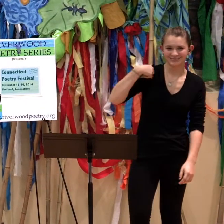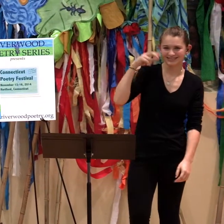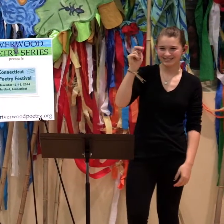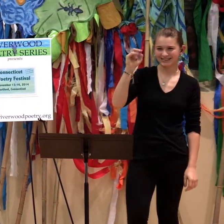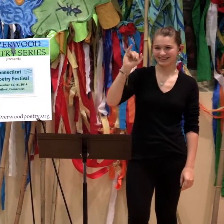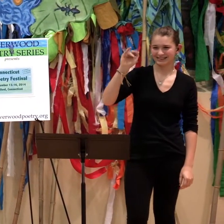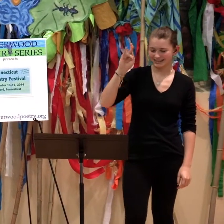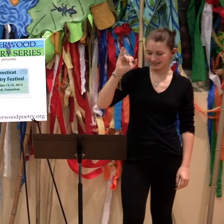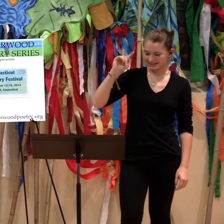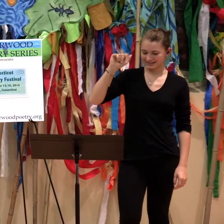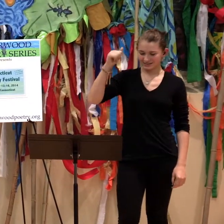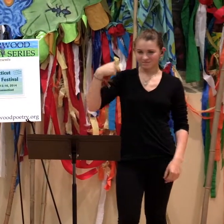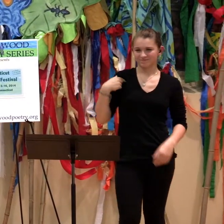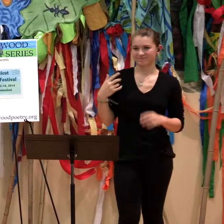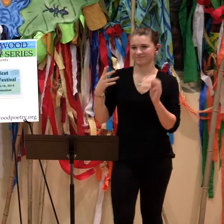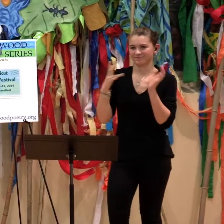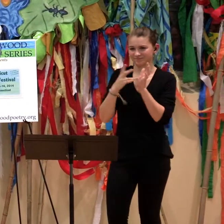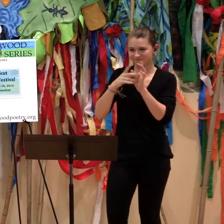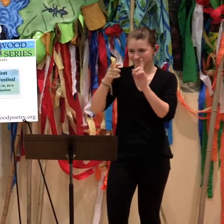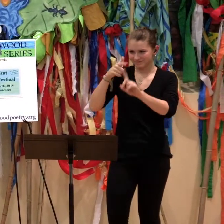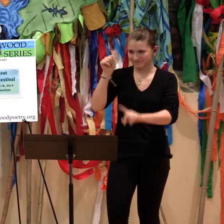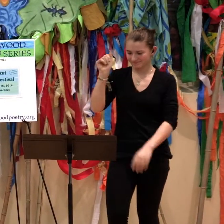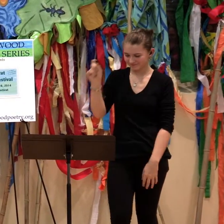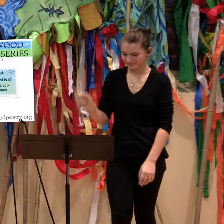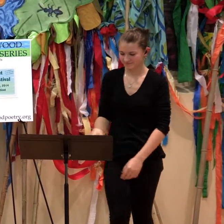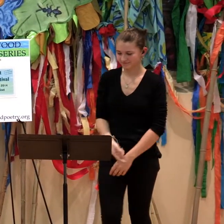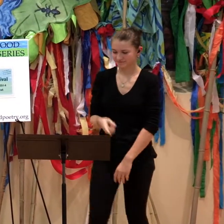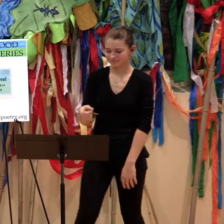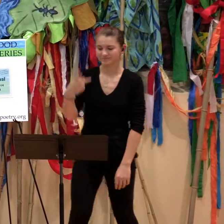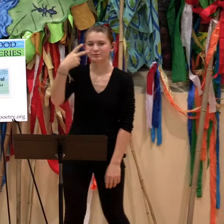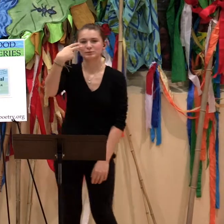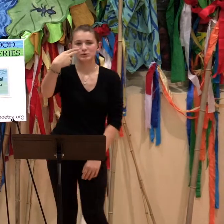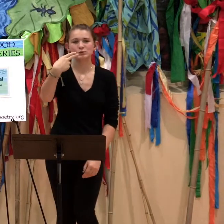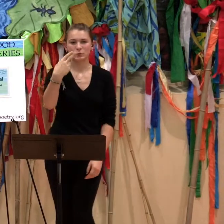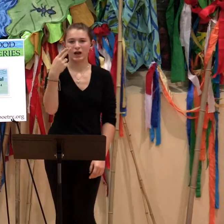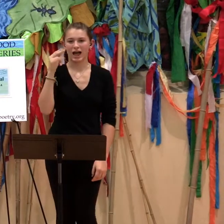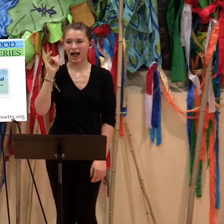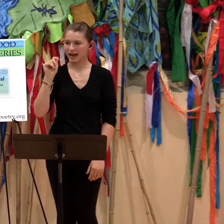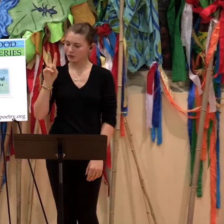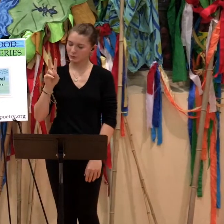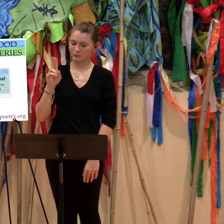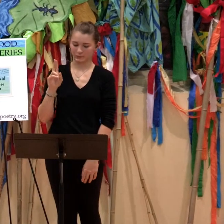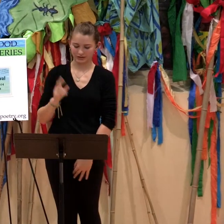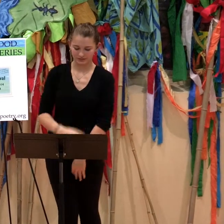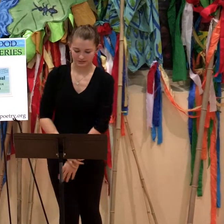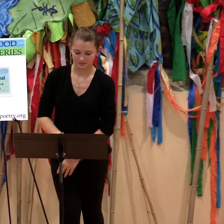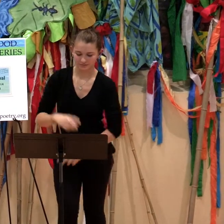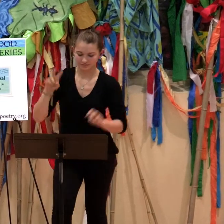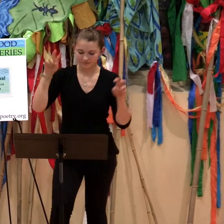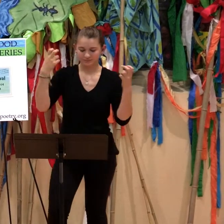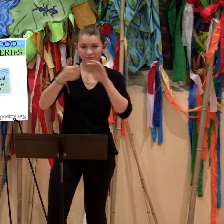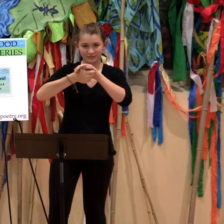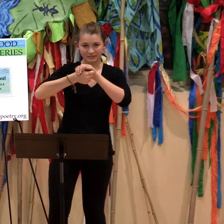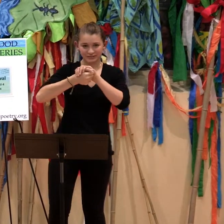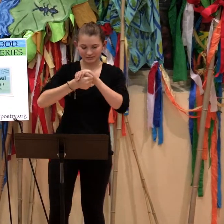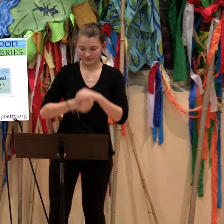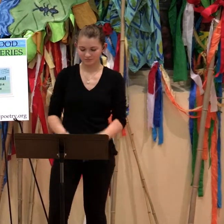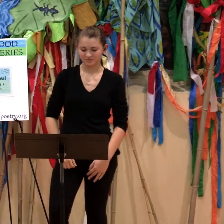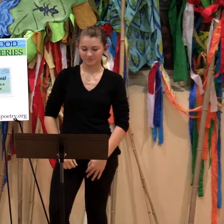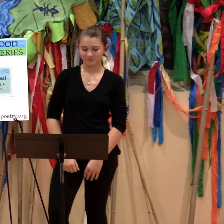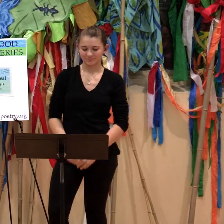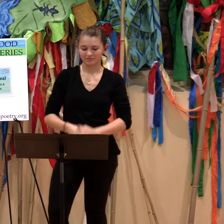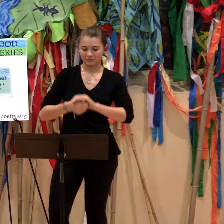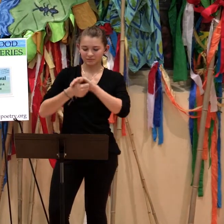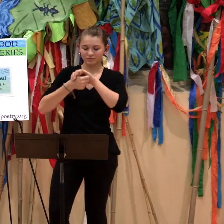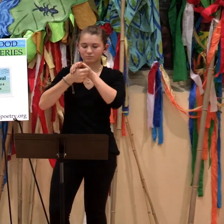Hi again, I'm Nikita, and I'm a freshman at ASD. I have 2 haiku. The first